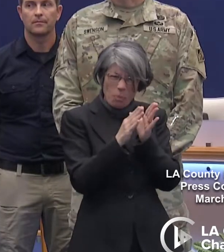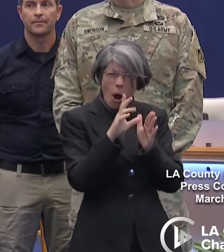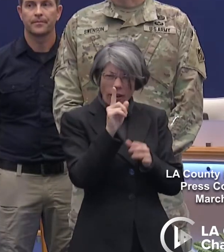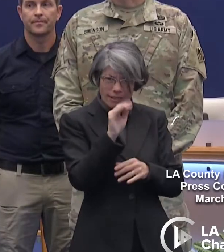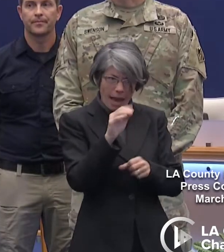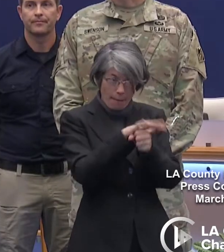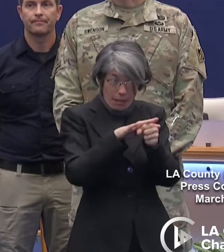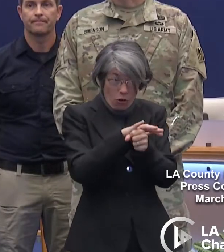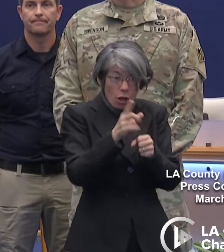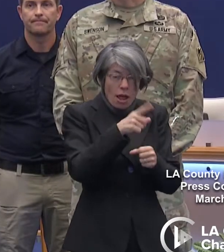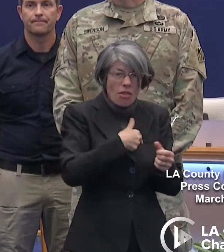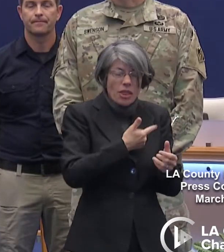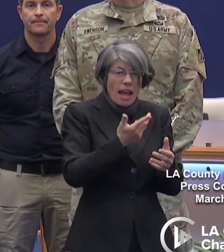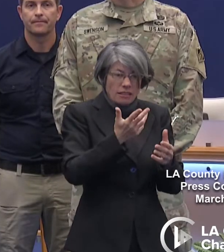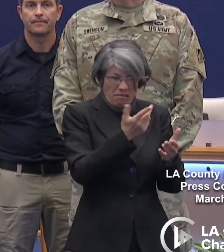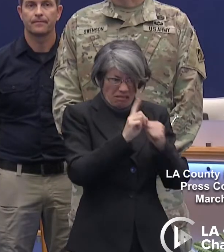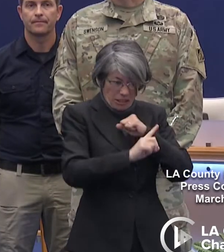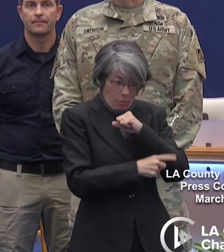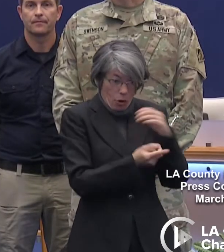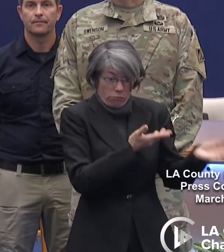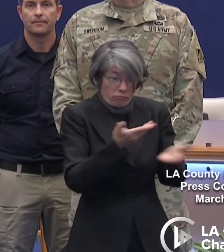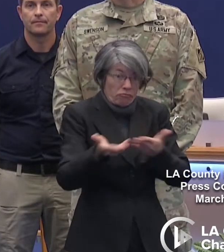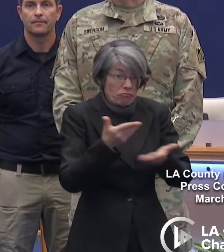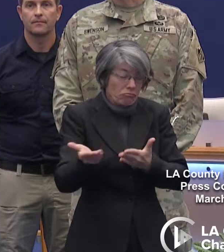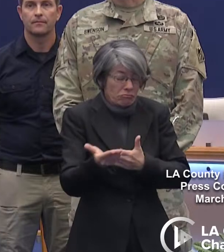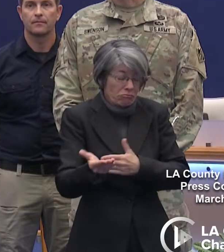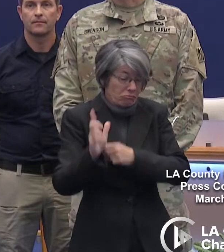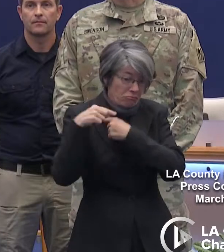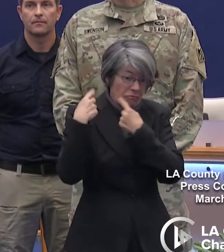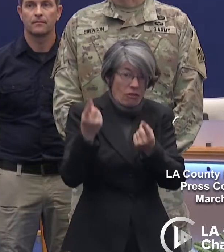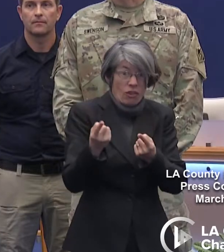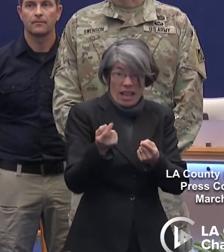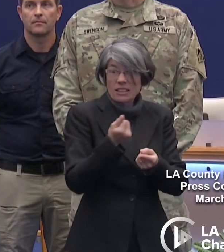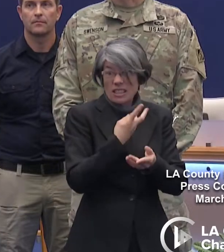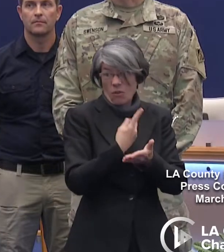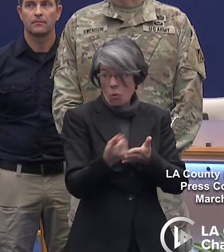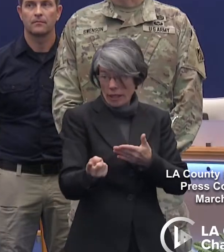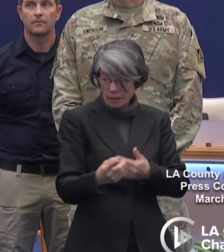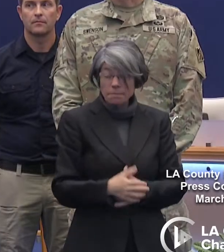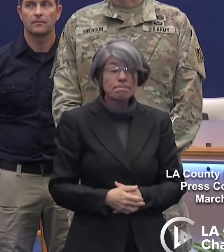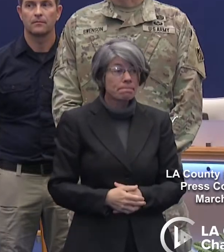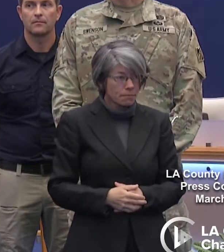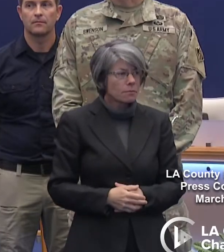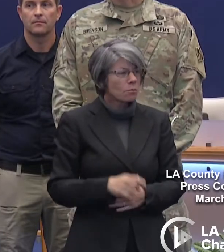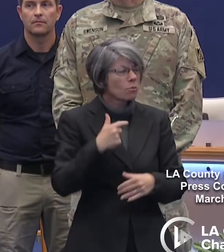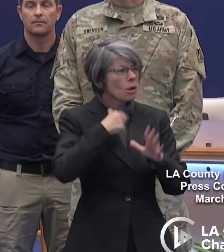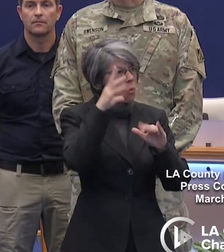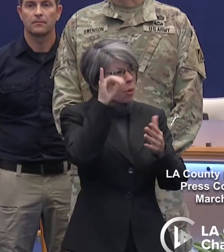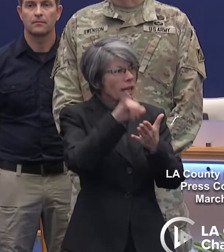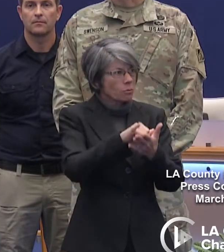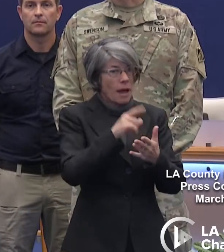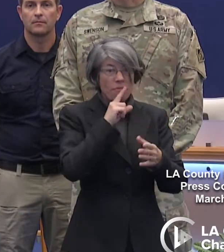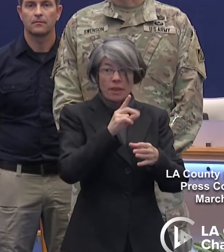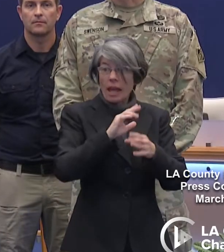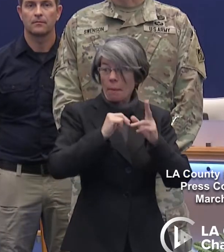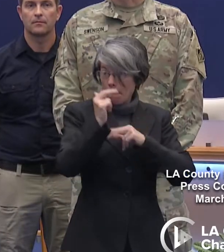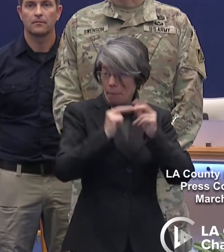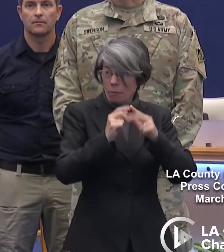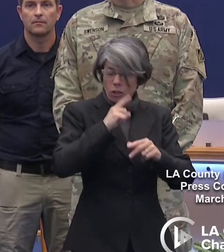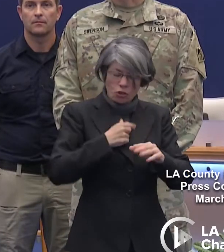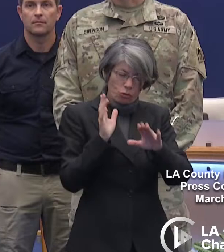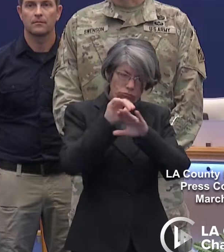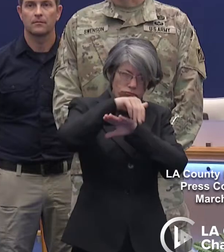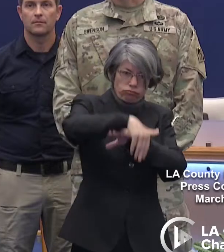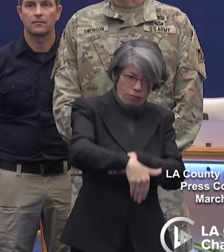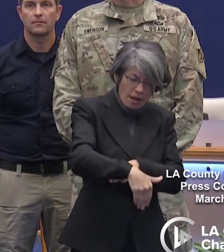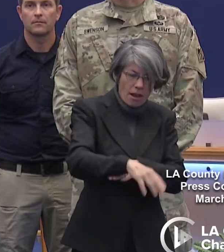area that we've been hauling debris from 24/7 for the last couple of weeks. We do expect that facility as designed to flow